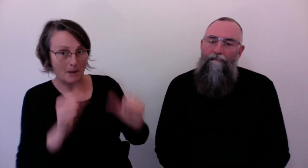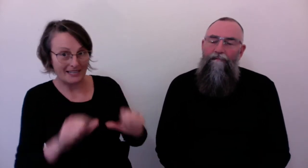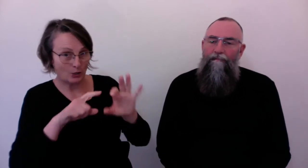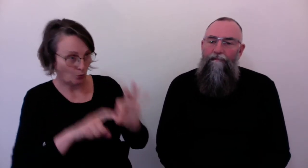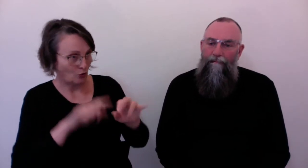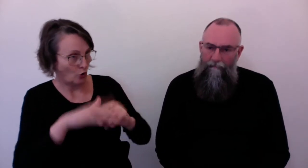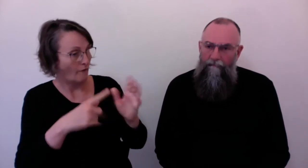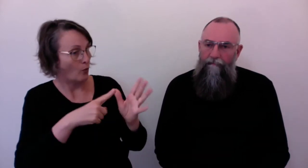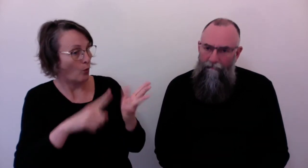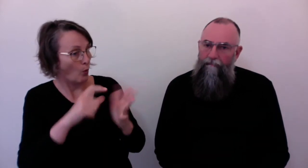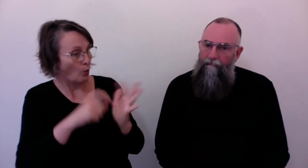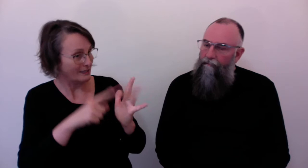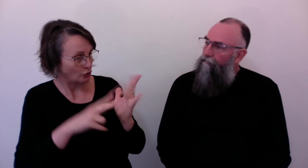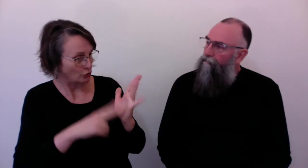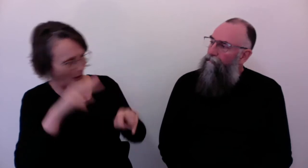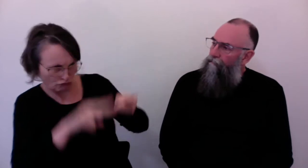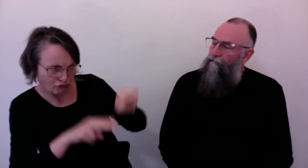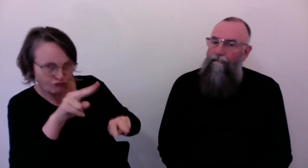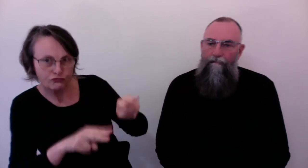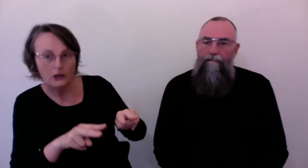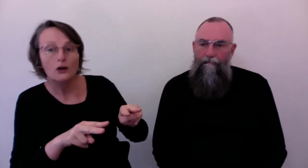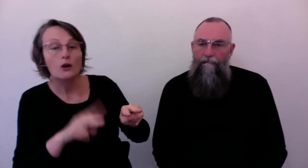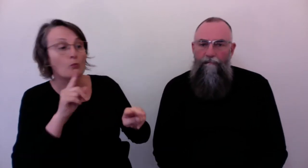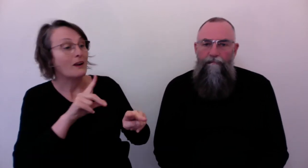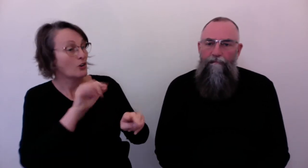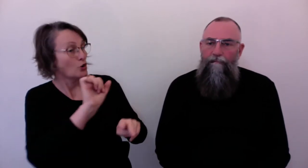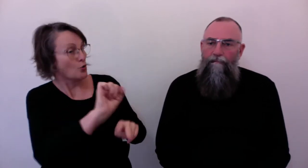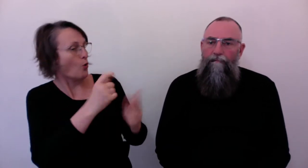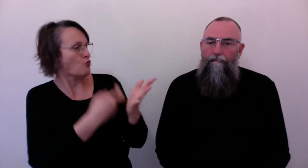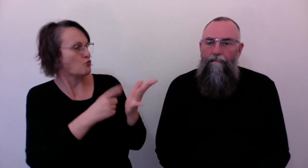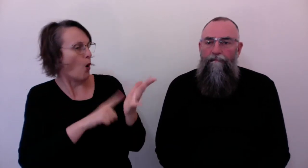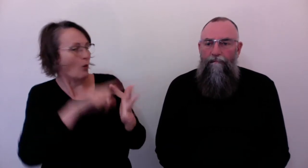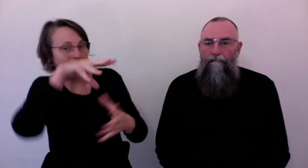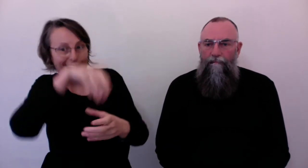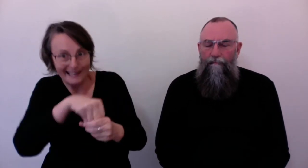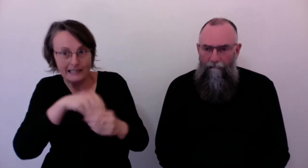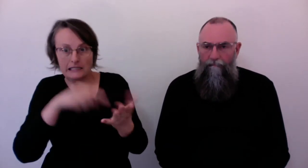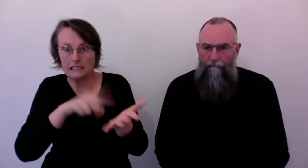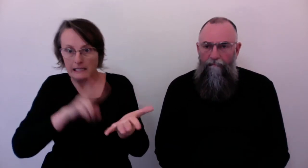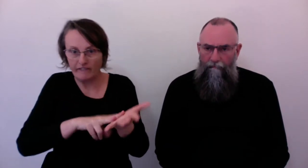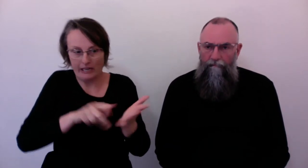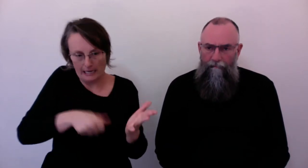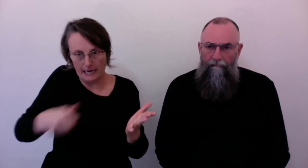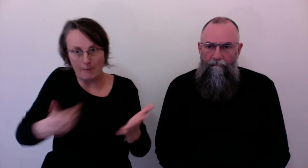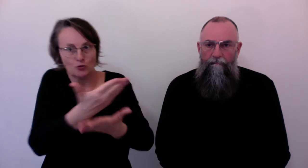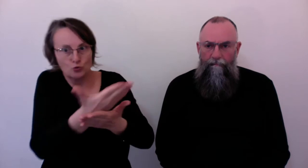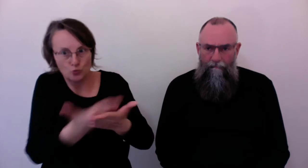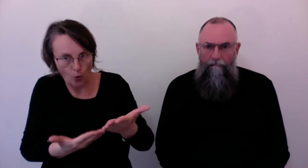process is, once you've written in that storyline, Mhm. how much did they